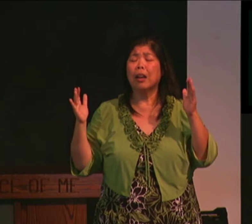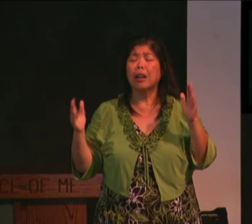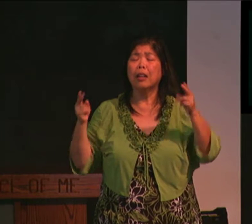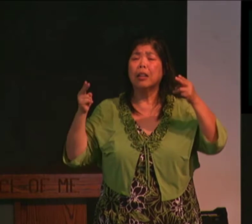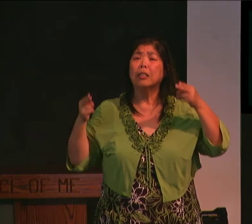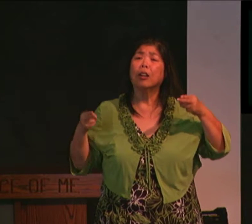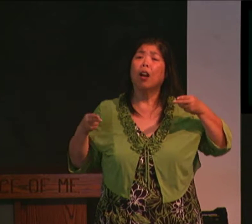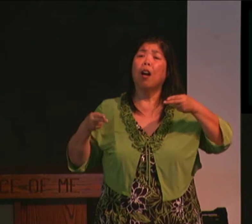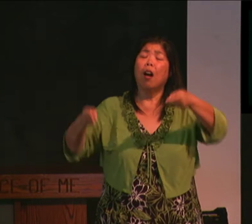and the